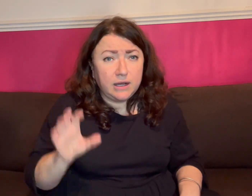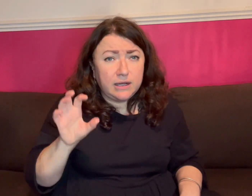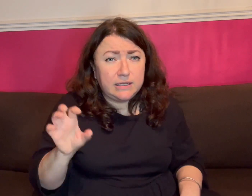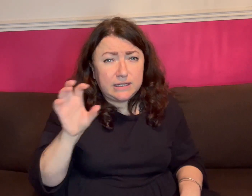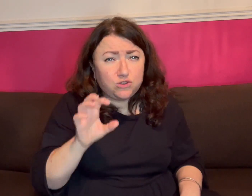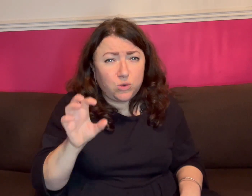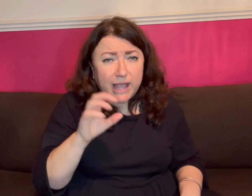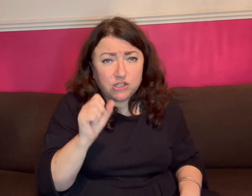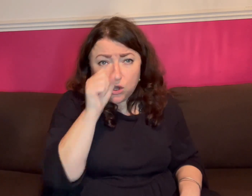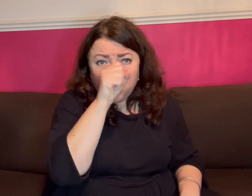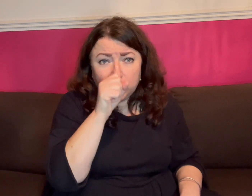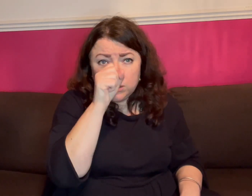Little Hedgehog